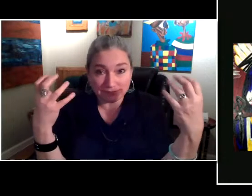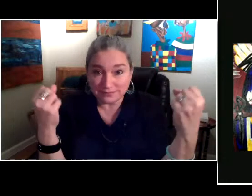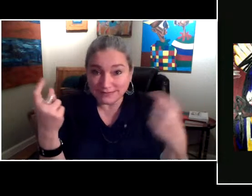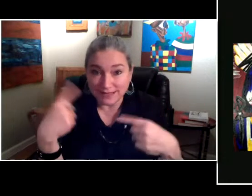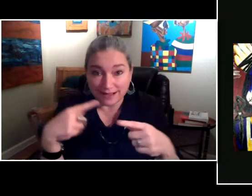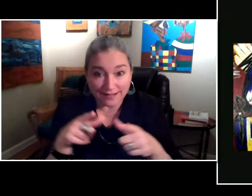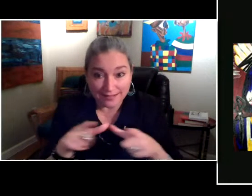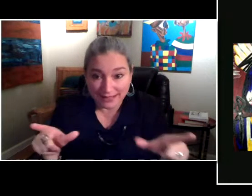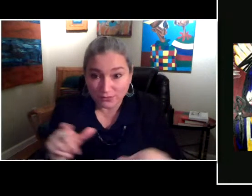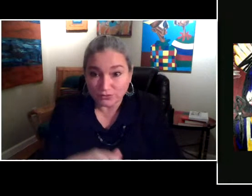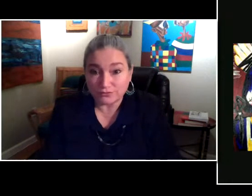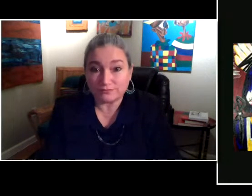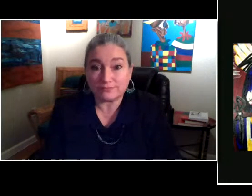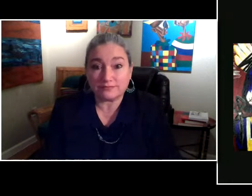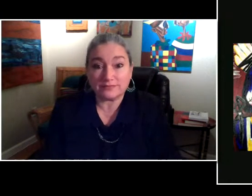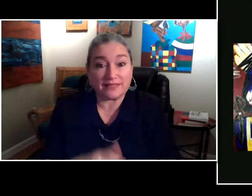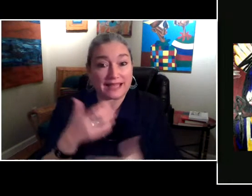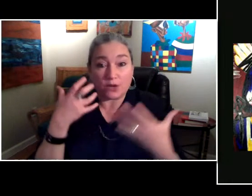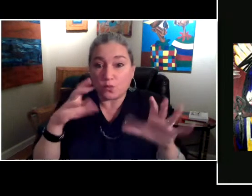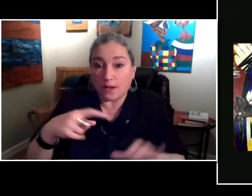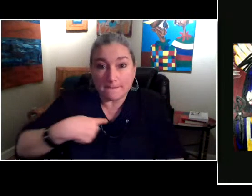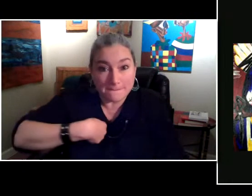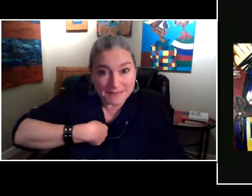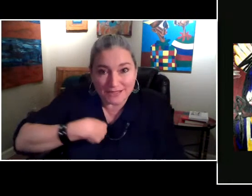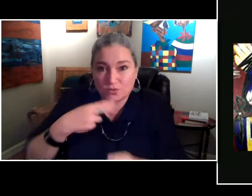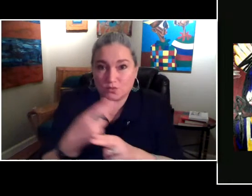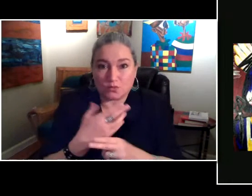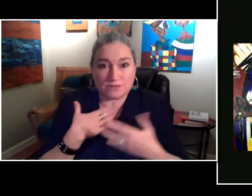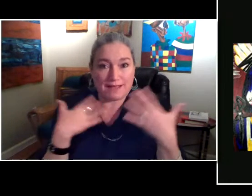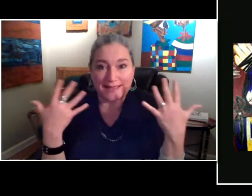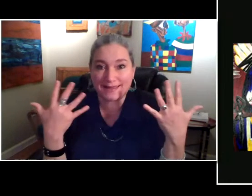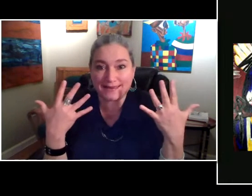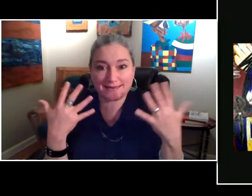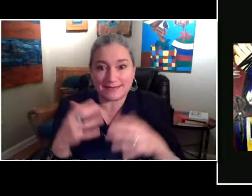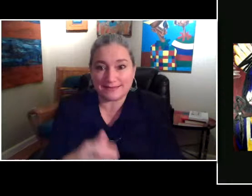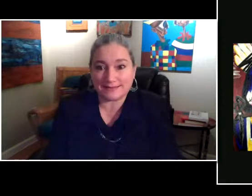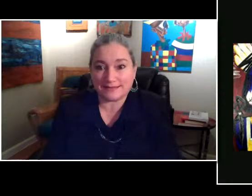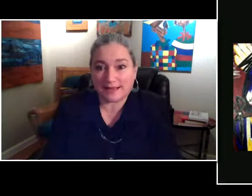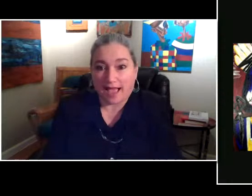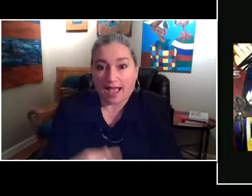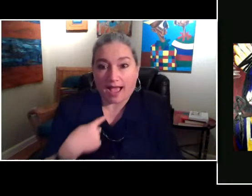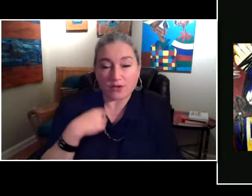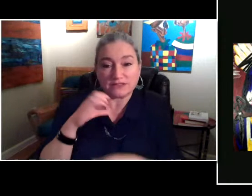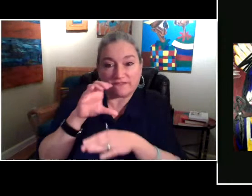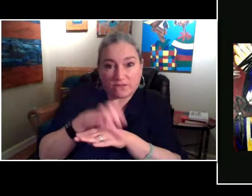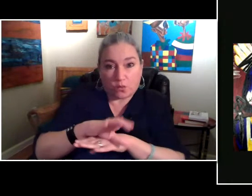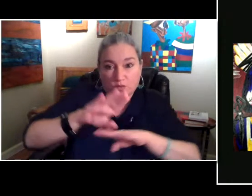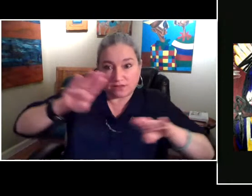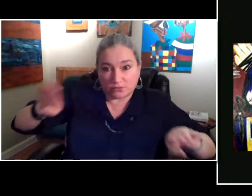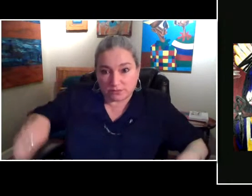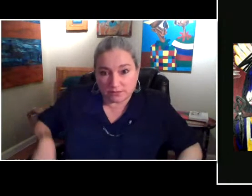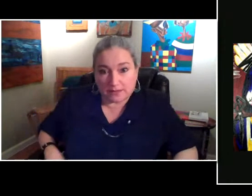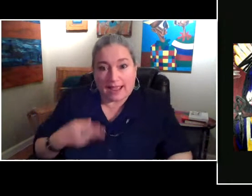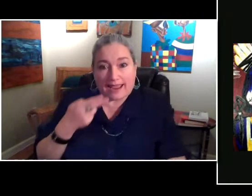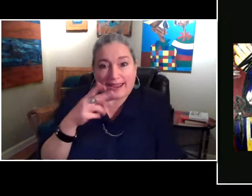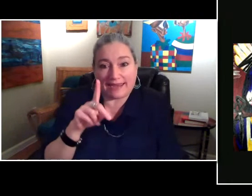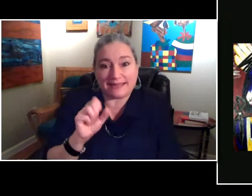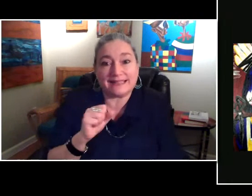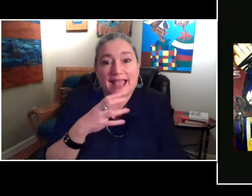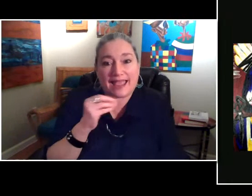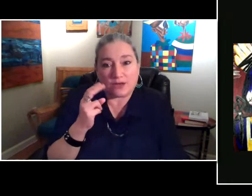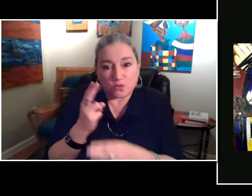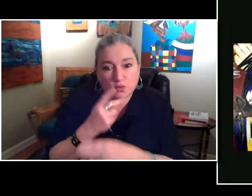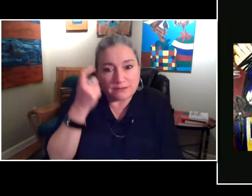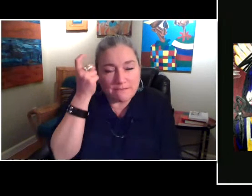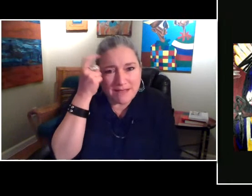share. Going back to Laura's comments, all my educators were hearing and they did not use sign language.